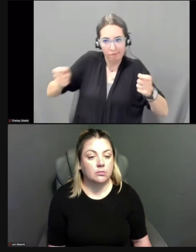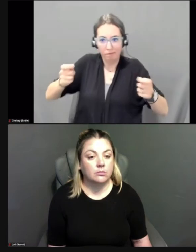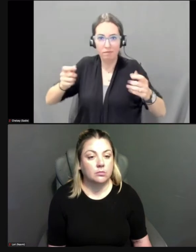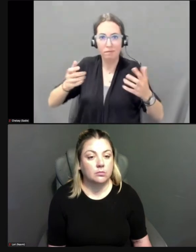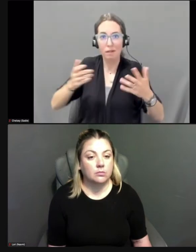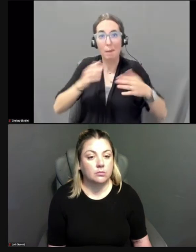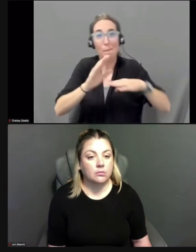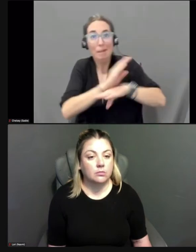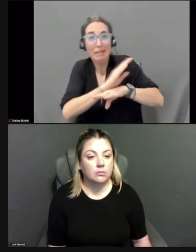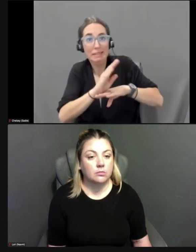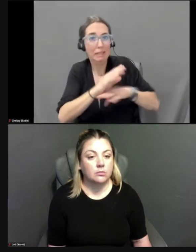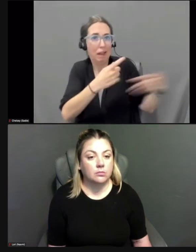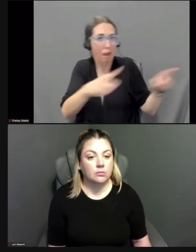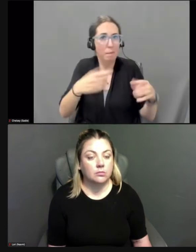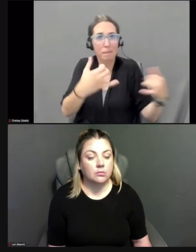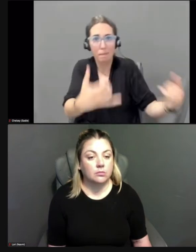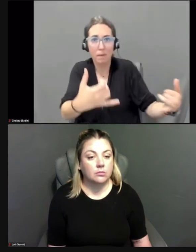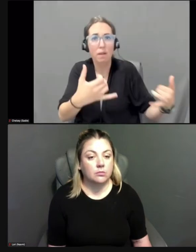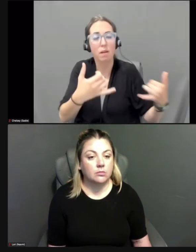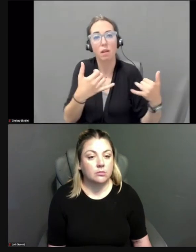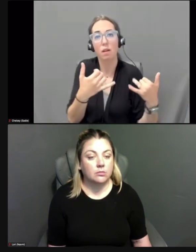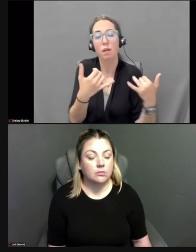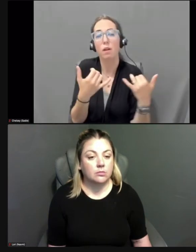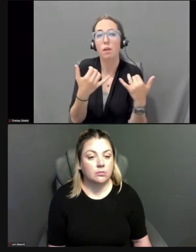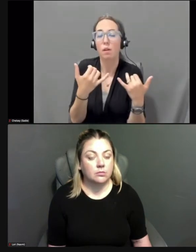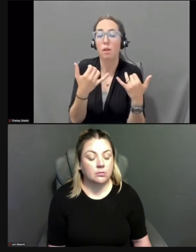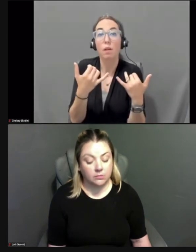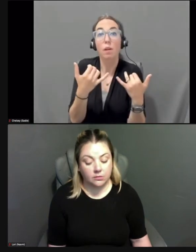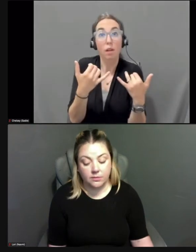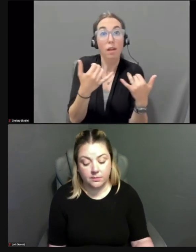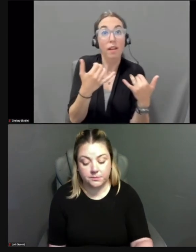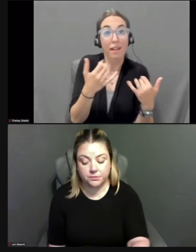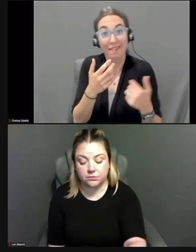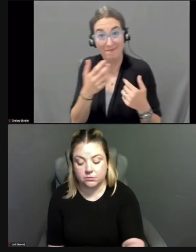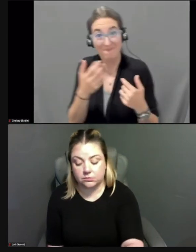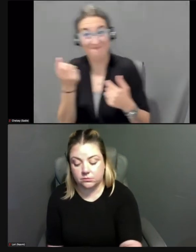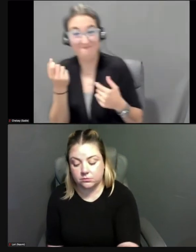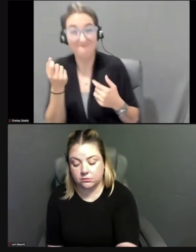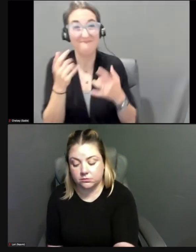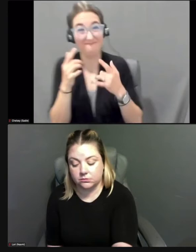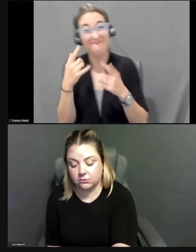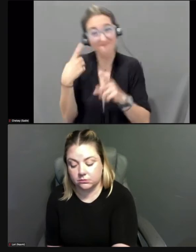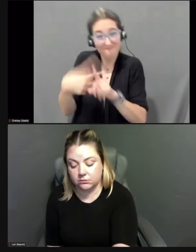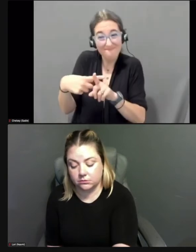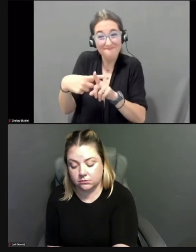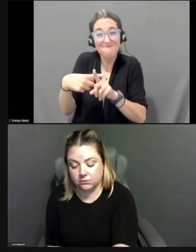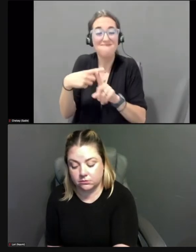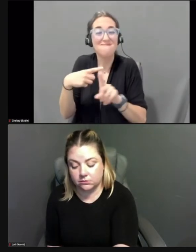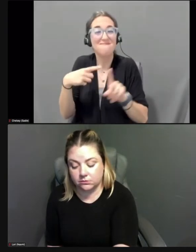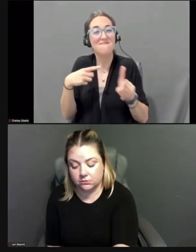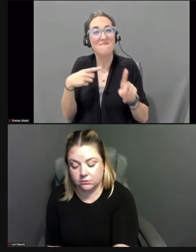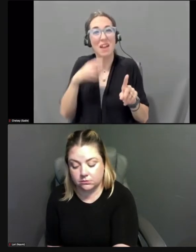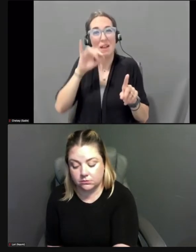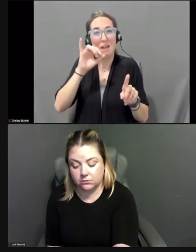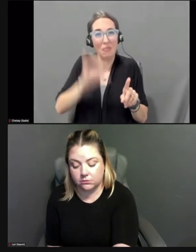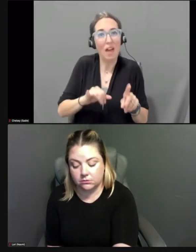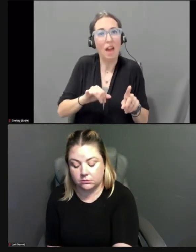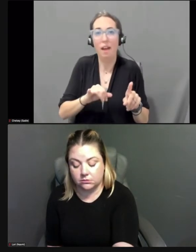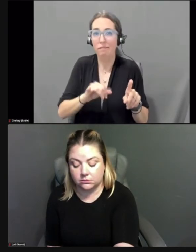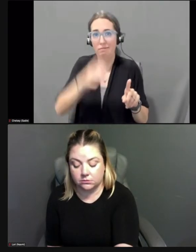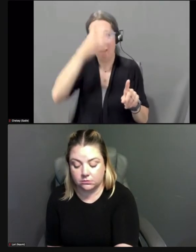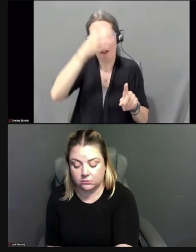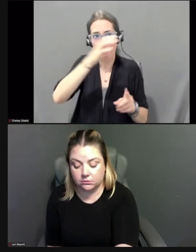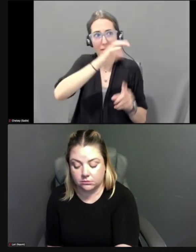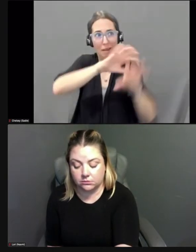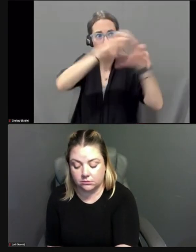industry, and also using that as fuel to shake shit up in the fitness industry. It's a